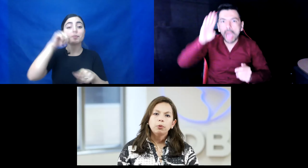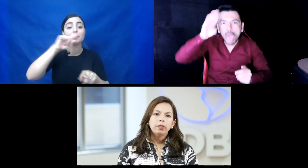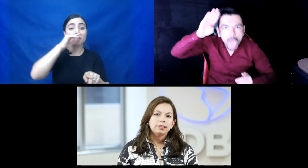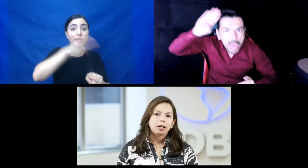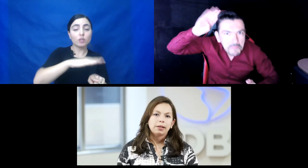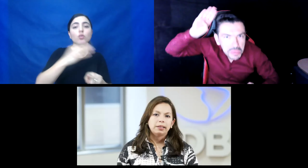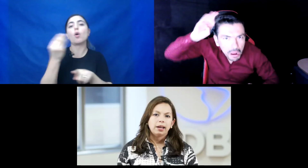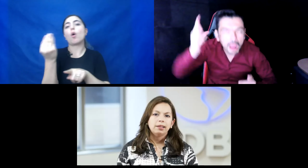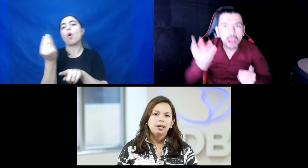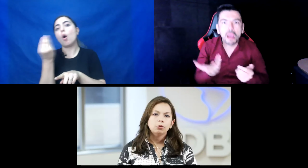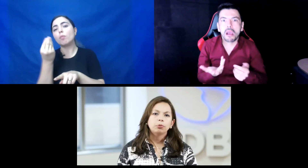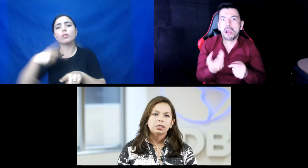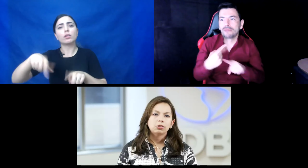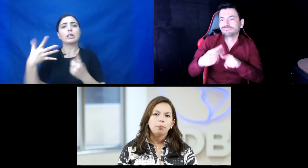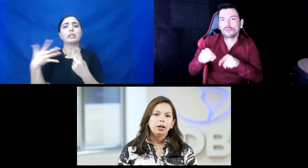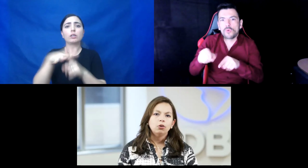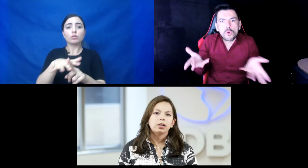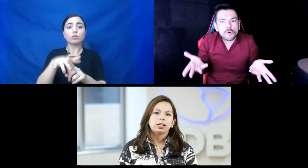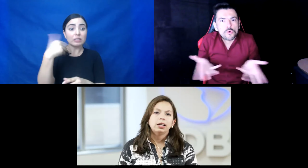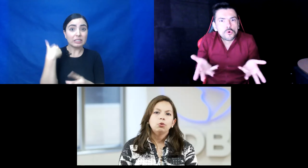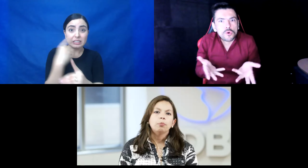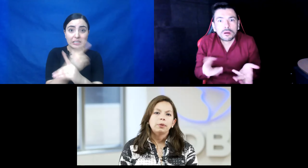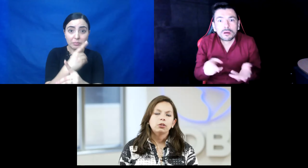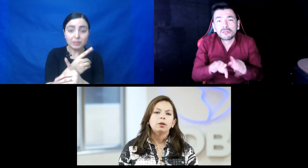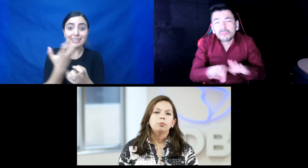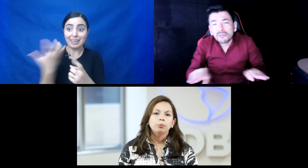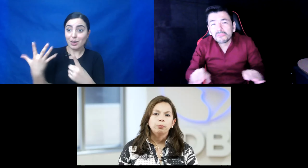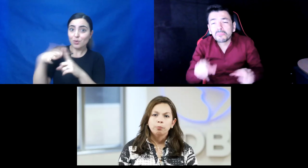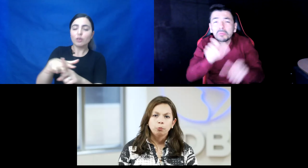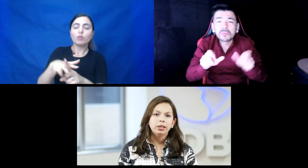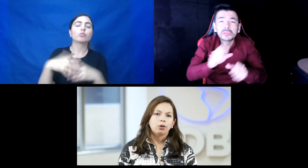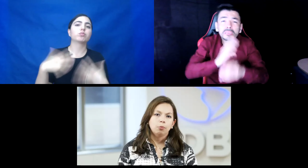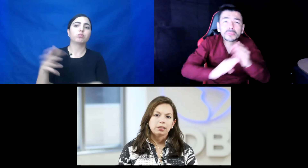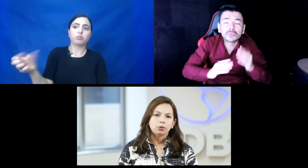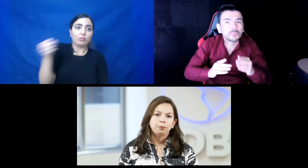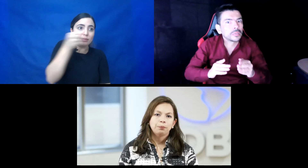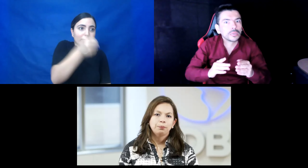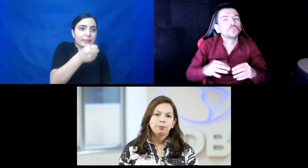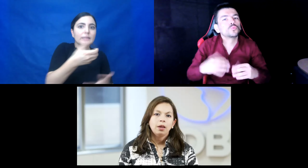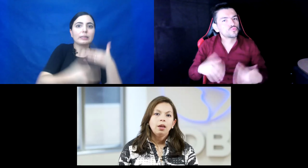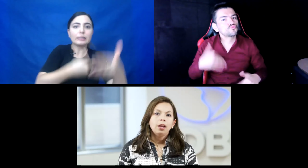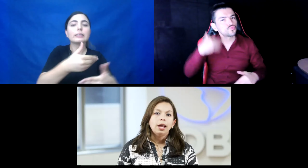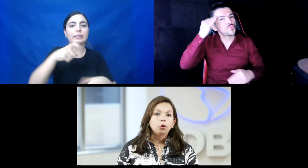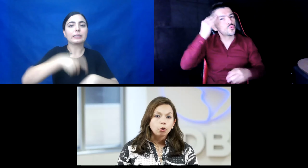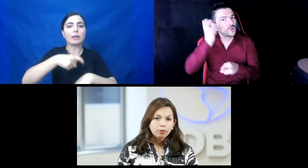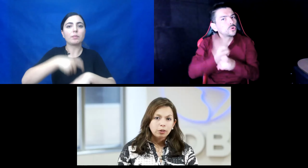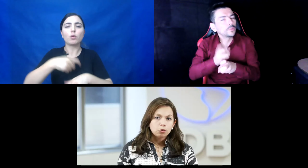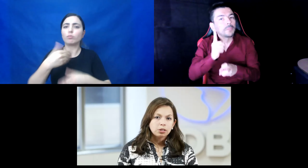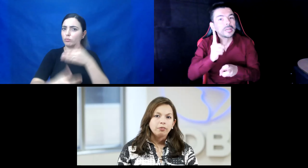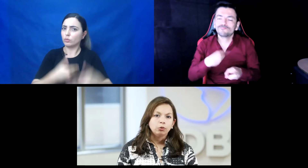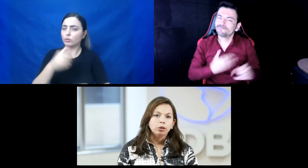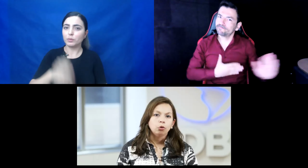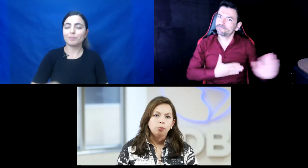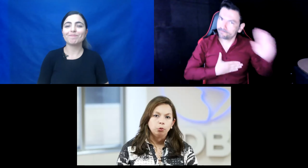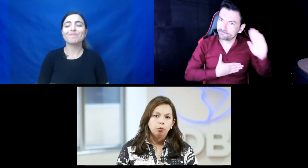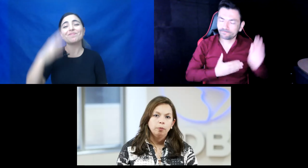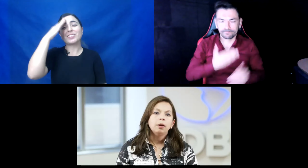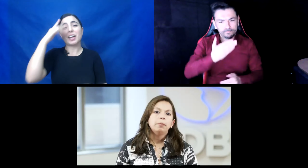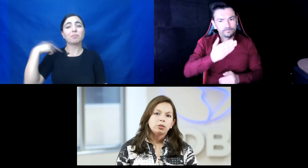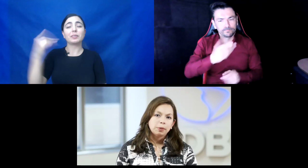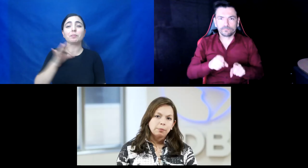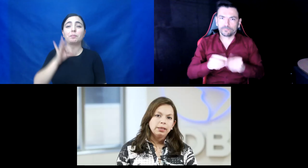achieving inclusion for children and young people with some level of disability is a complex proposition, and it requires a